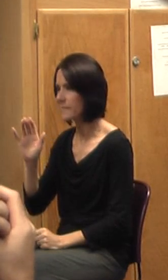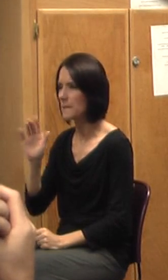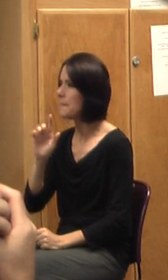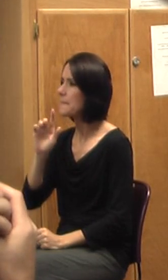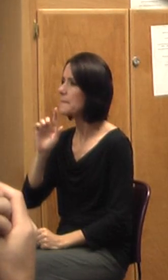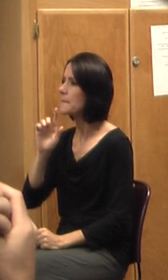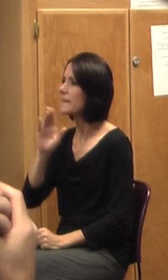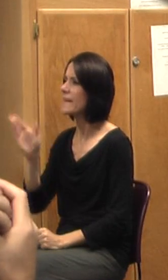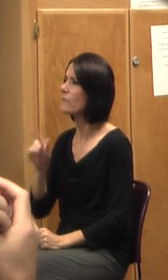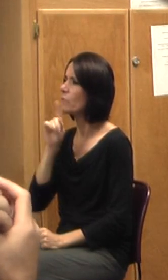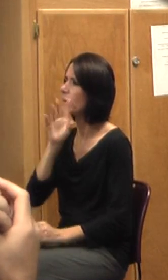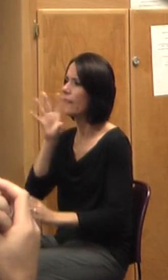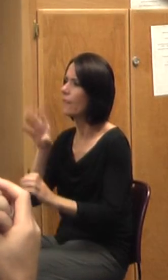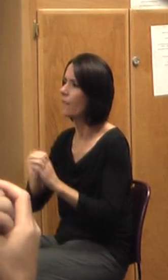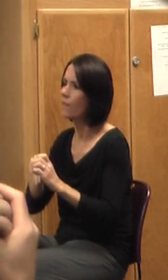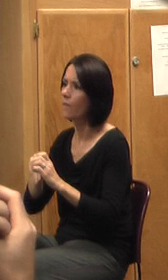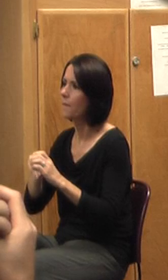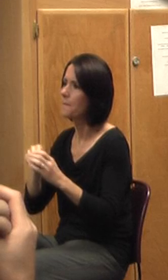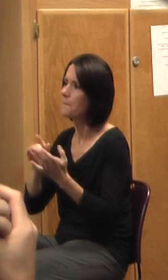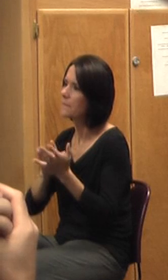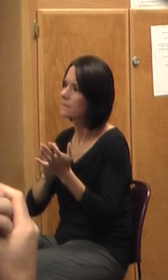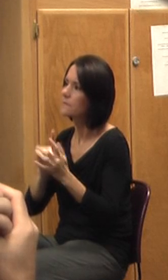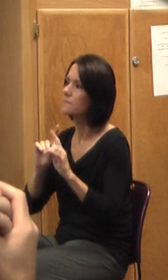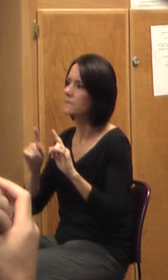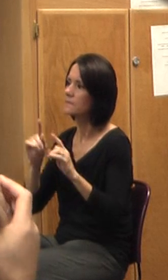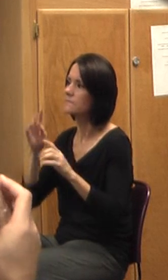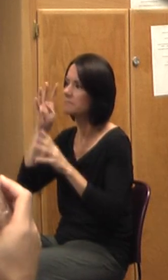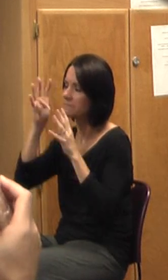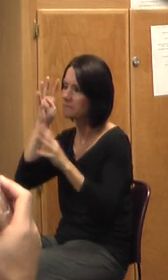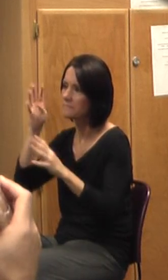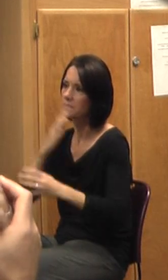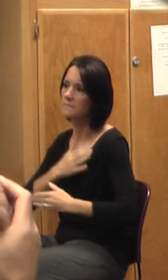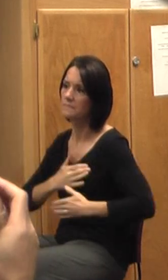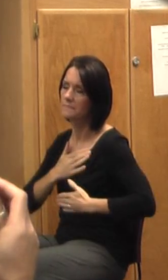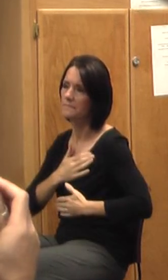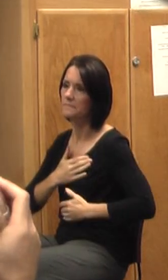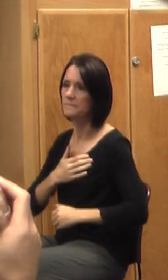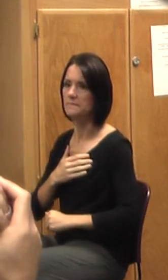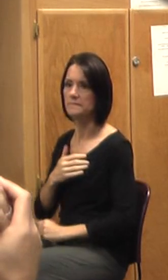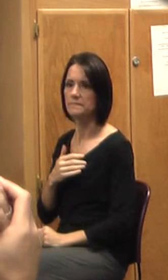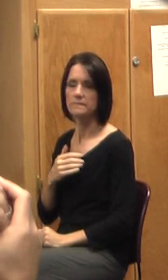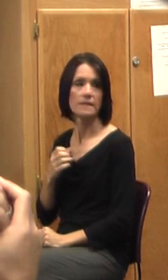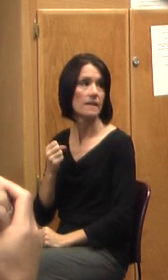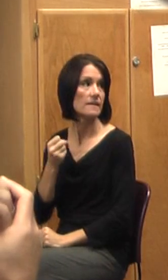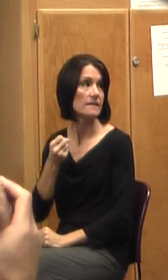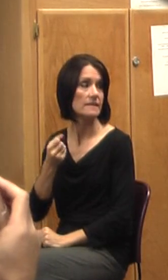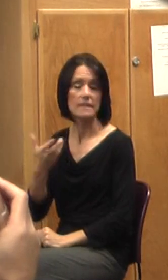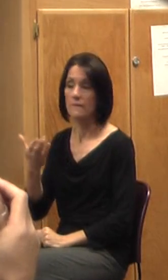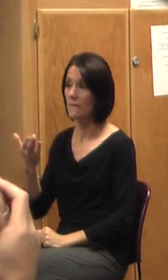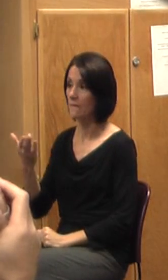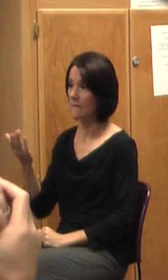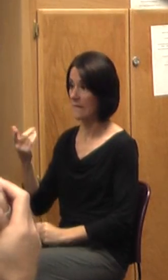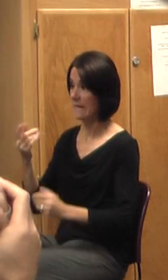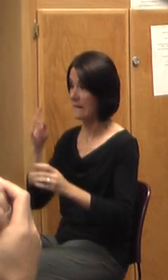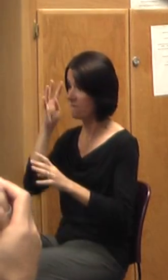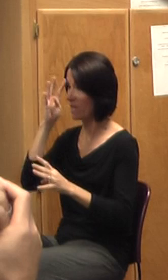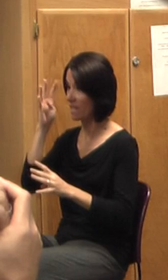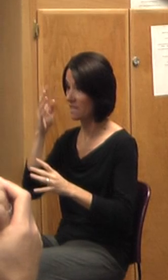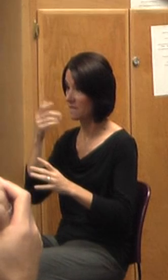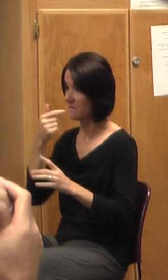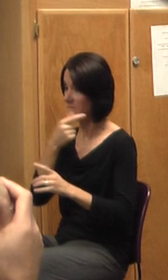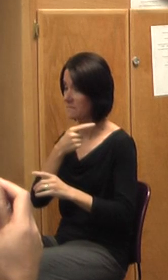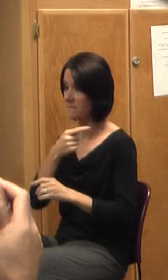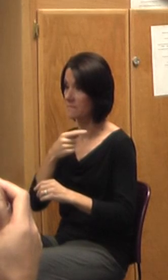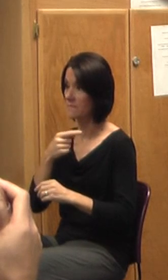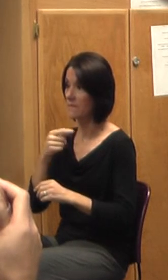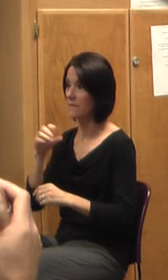practiced medicine and always enjoyed inventing things. So he invented several things. A few of these are a screw